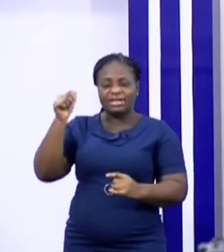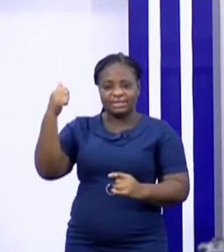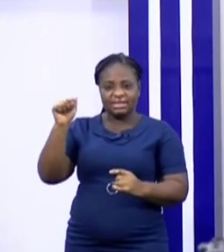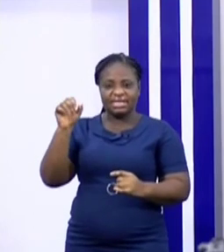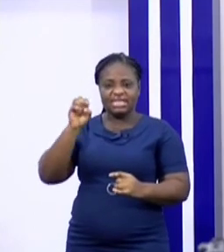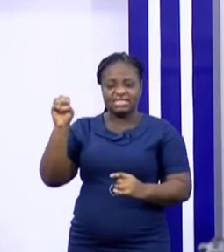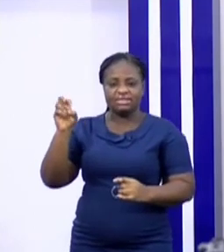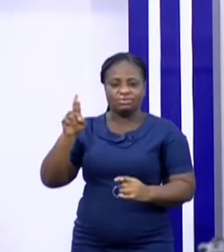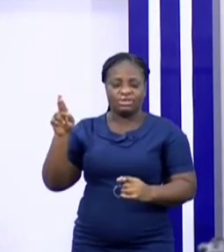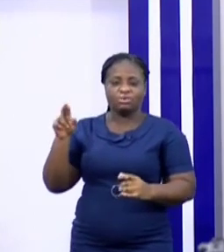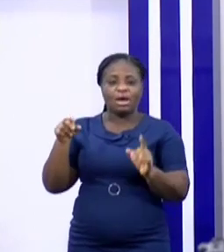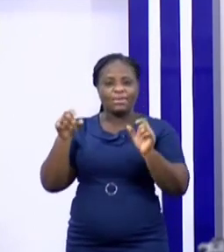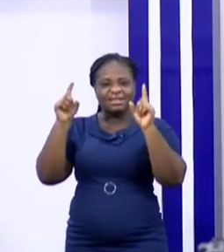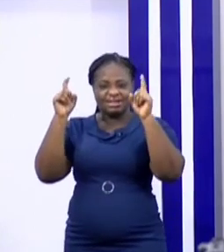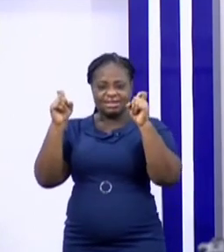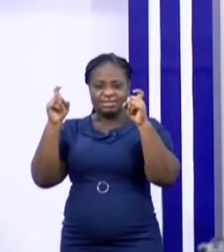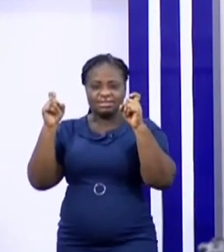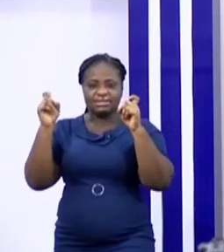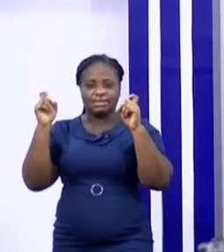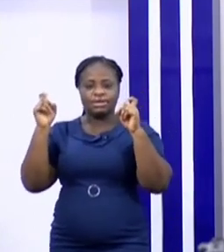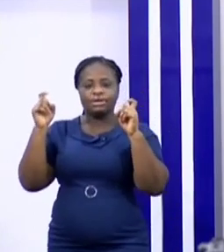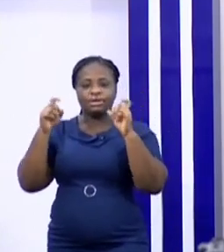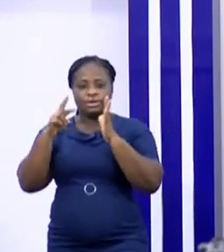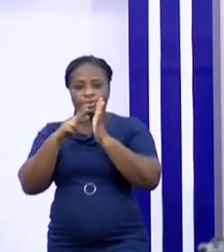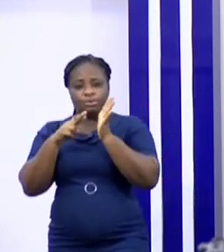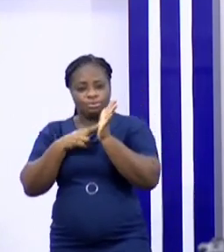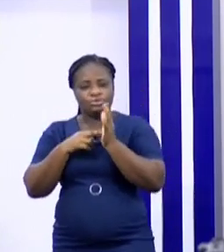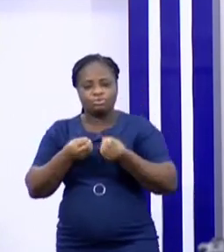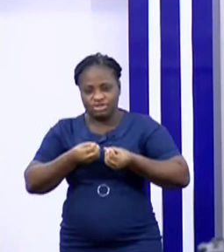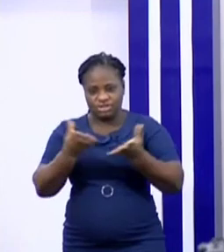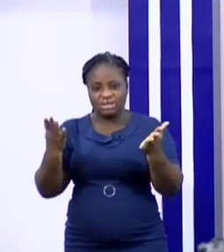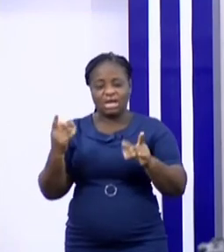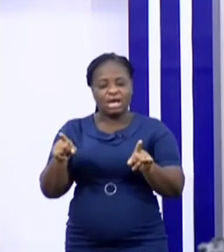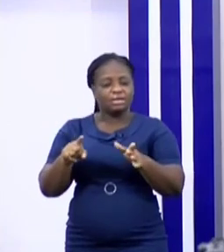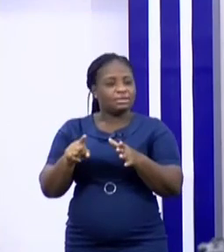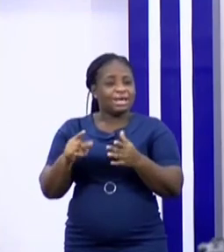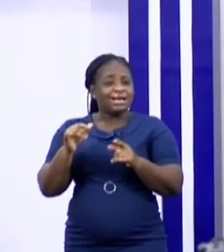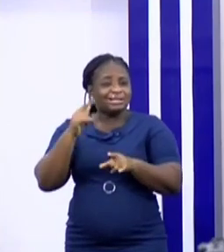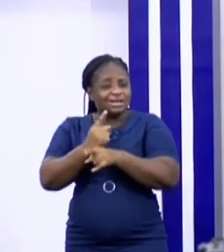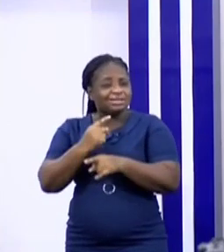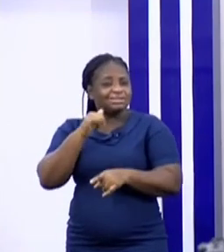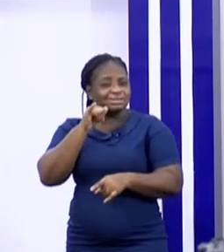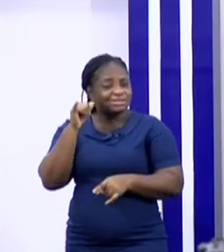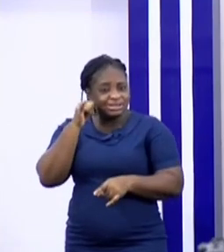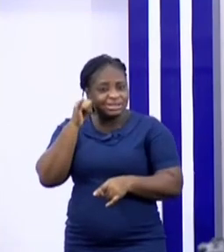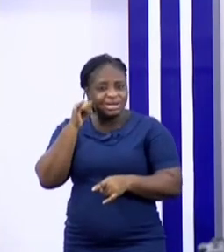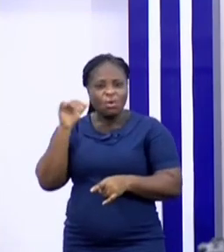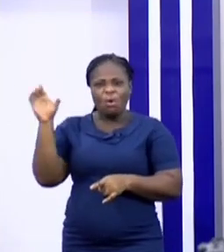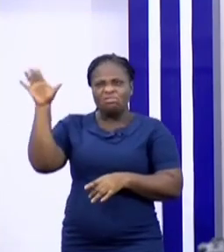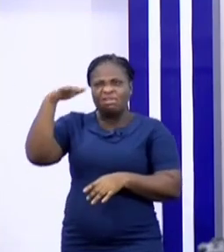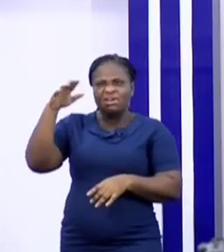region who are being tested, and then the reports will be shared as and when they come in. As of yesterday, over